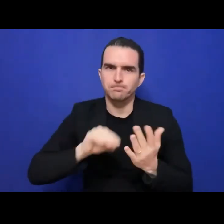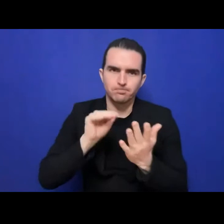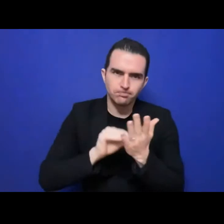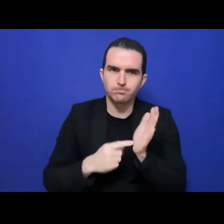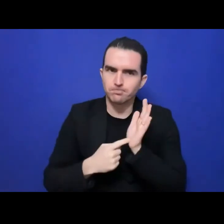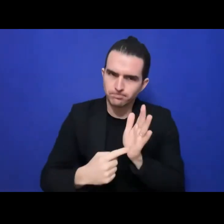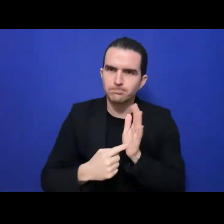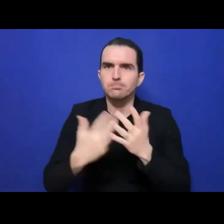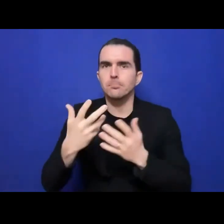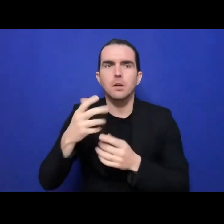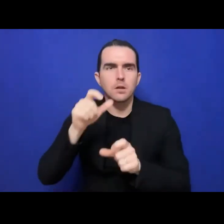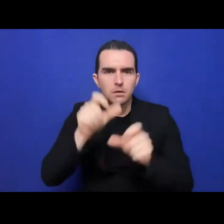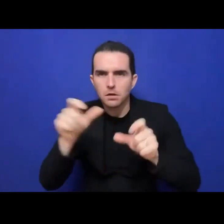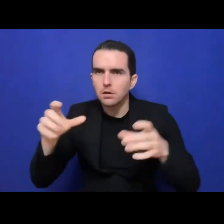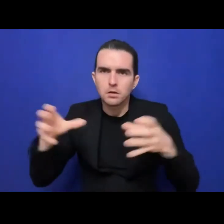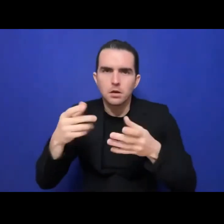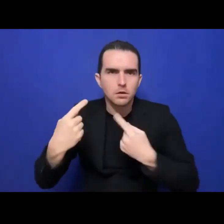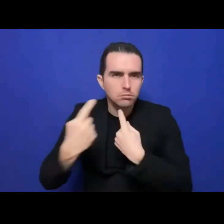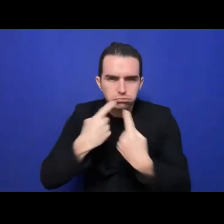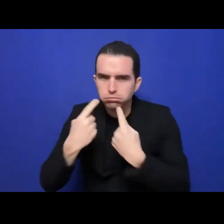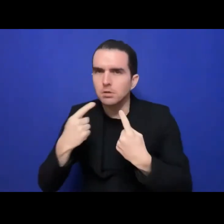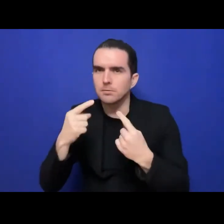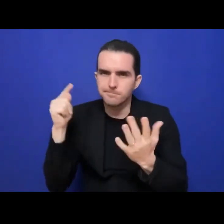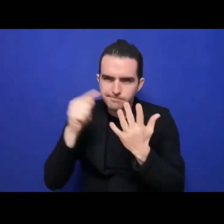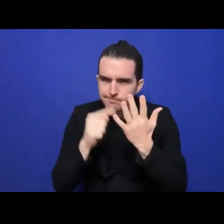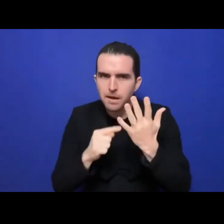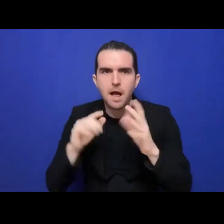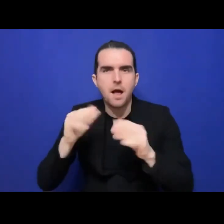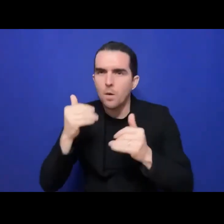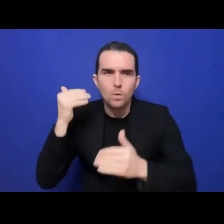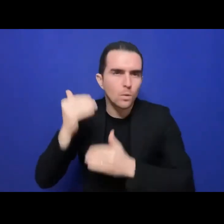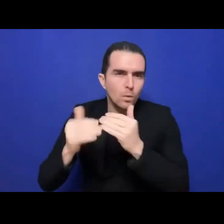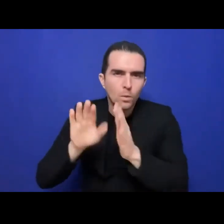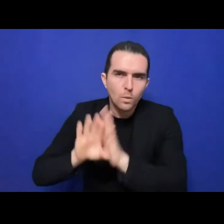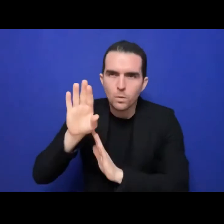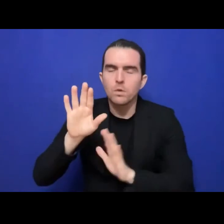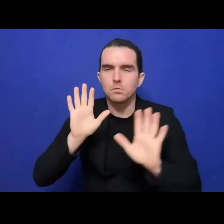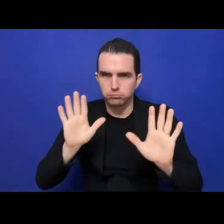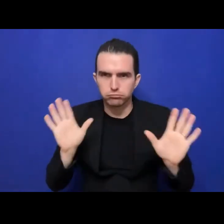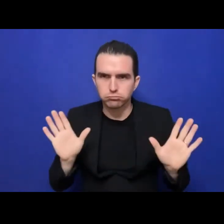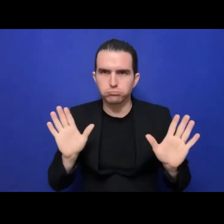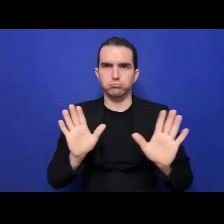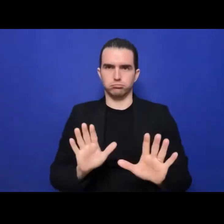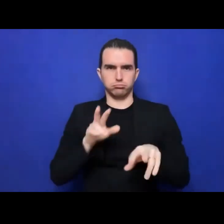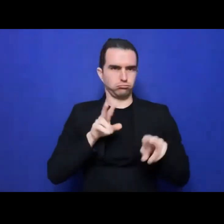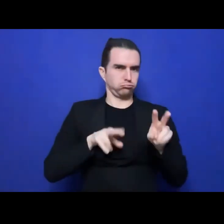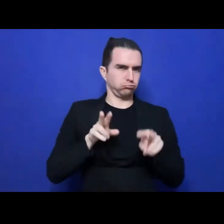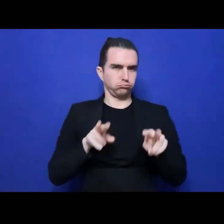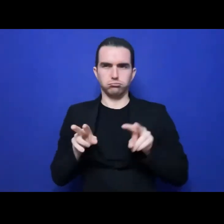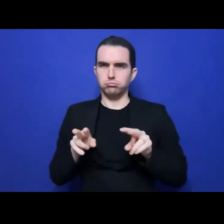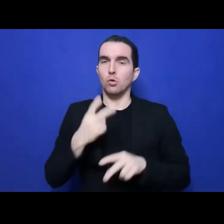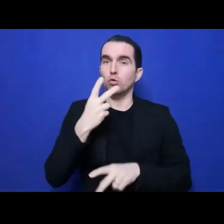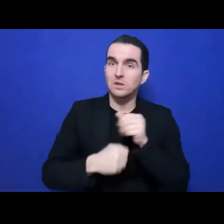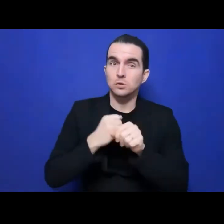UHC global monitoring report, which tracks progress on SDG 3.8 targets around